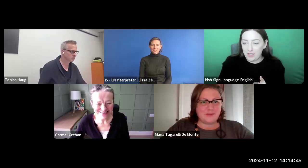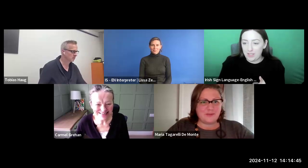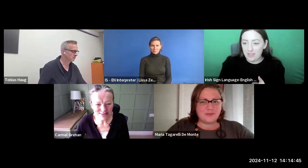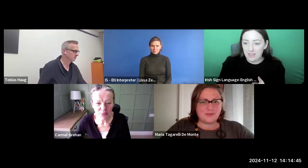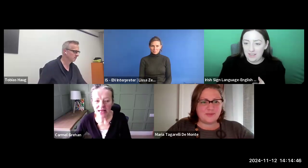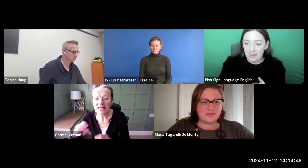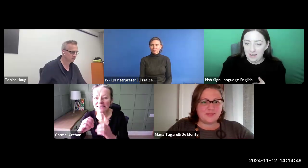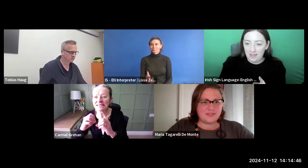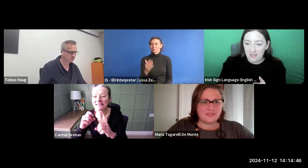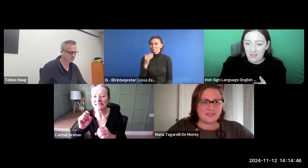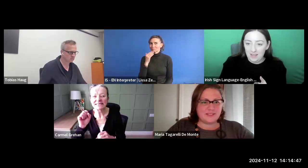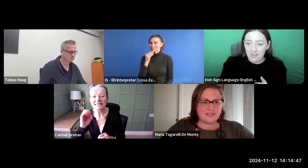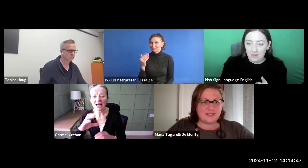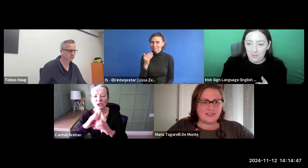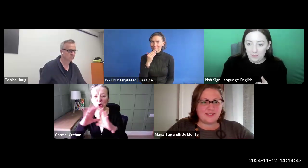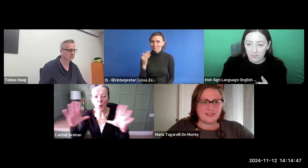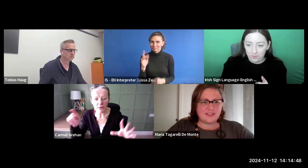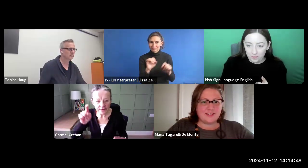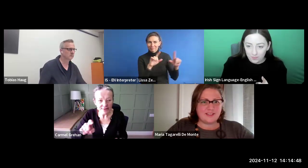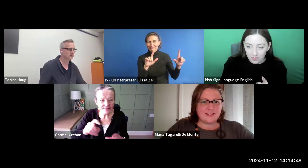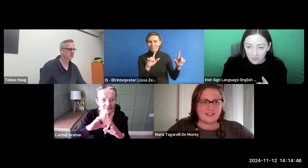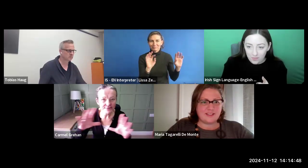Thank you very much.